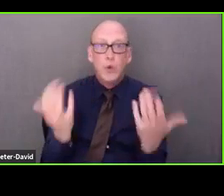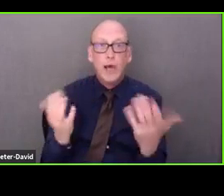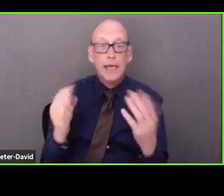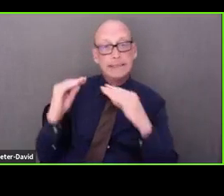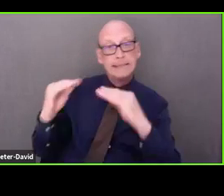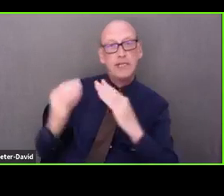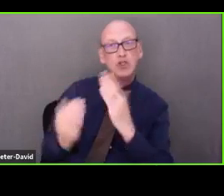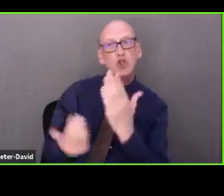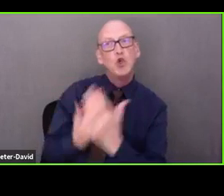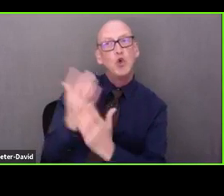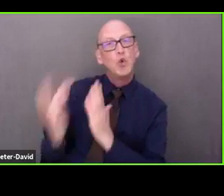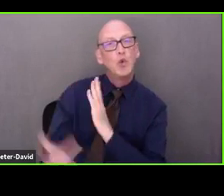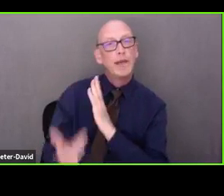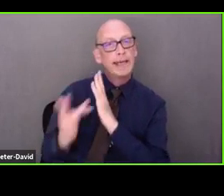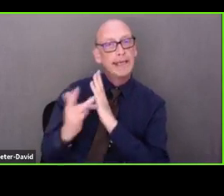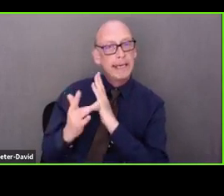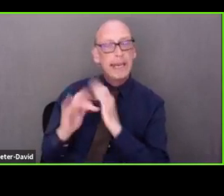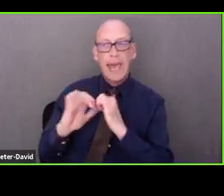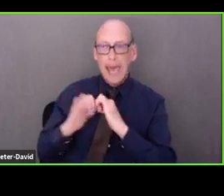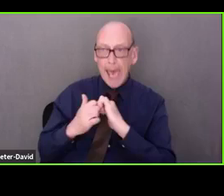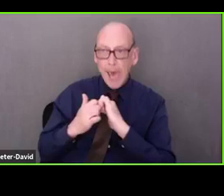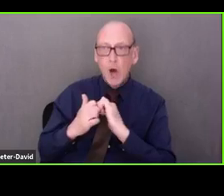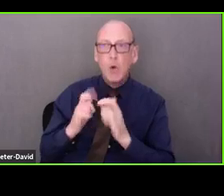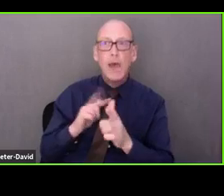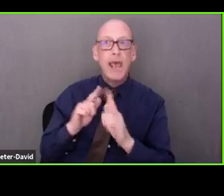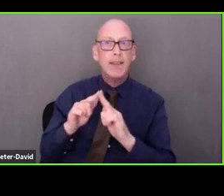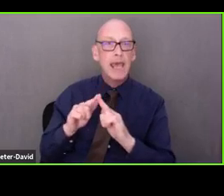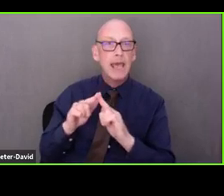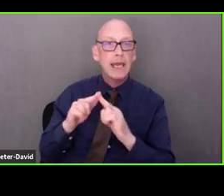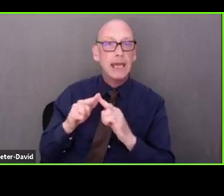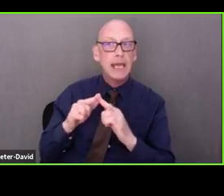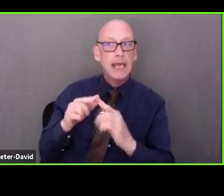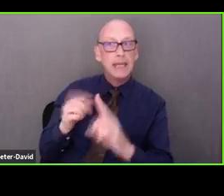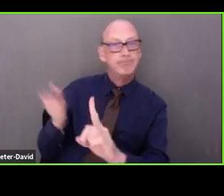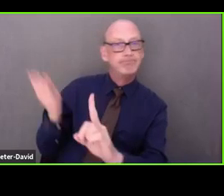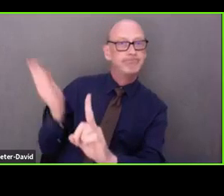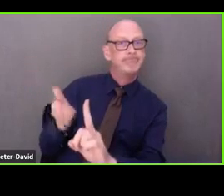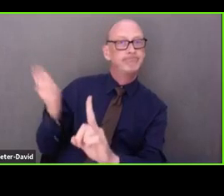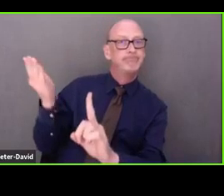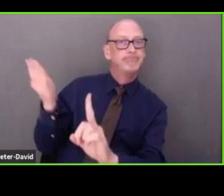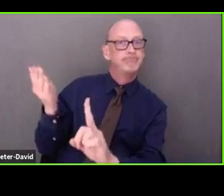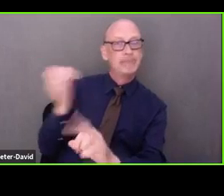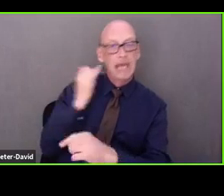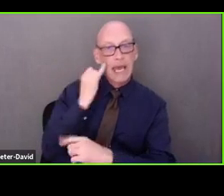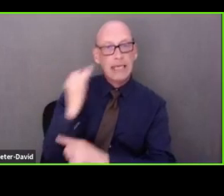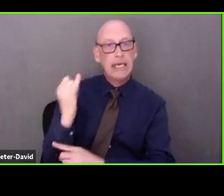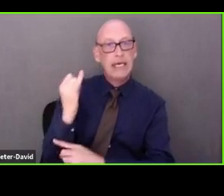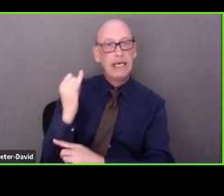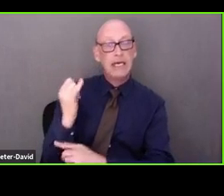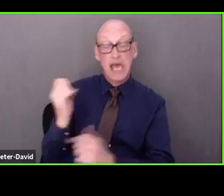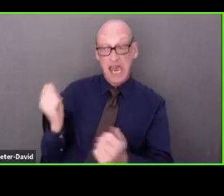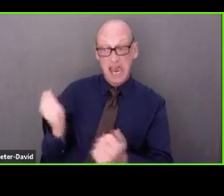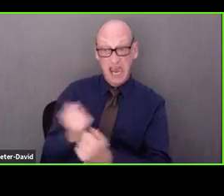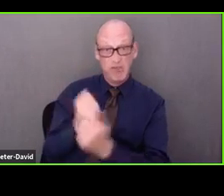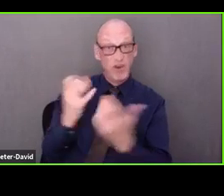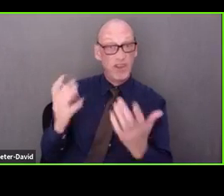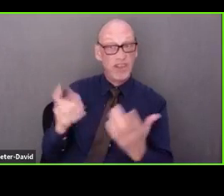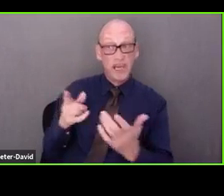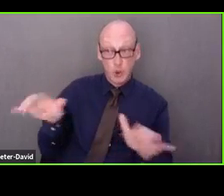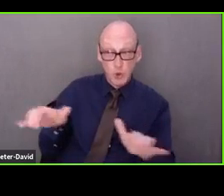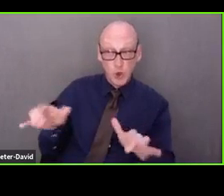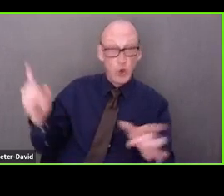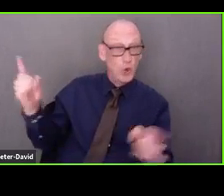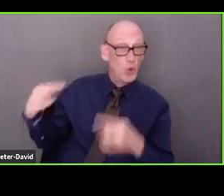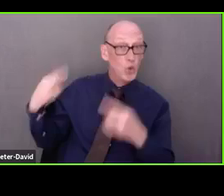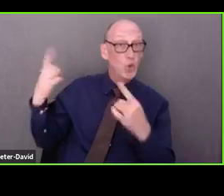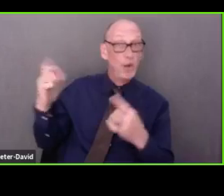new techniques and to be able to sell them the idea that basically the things that they may have been doing,